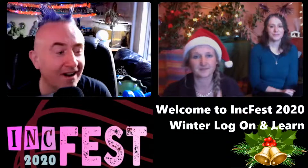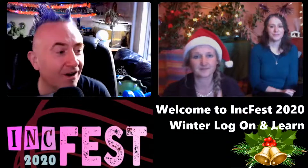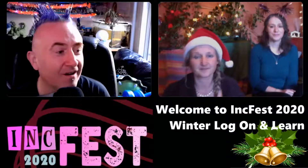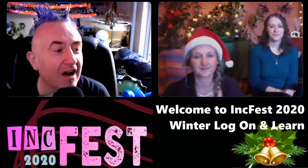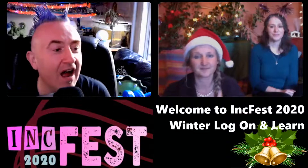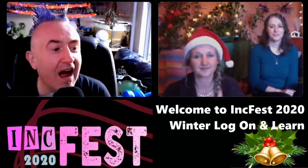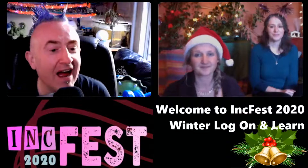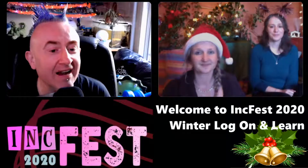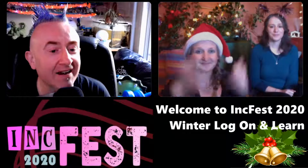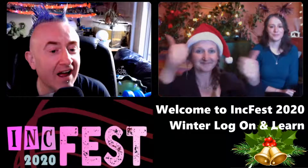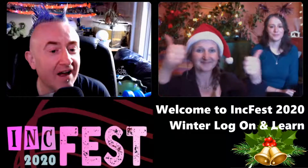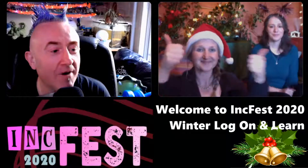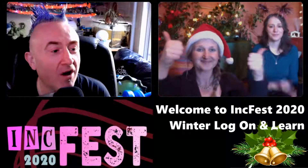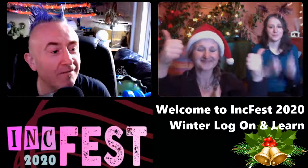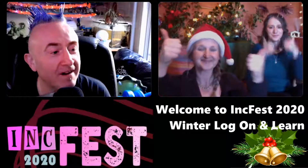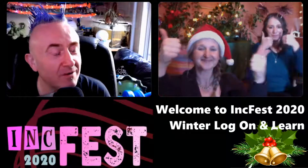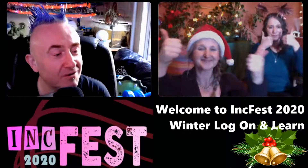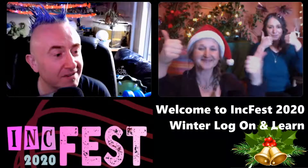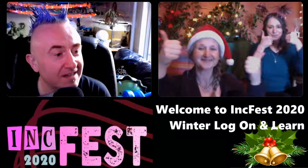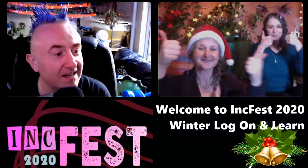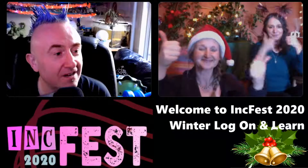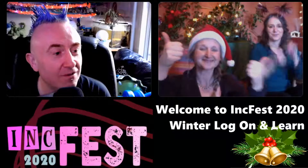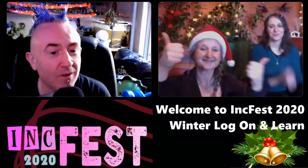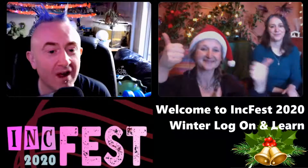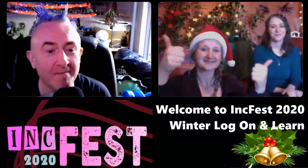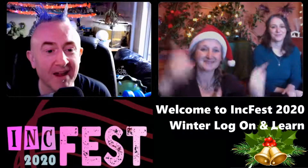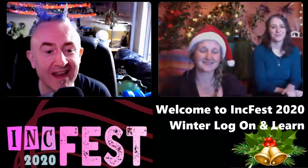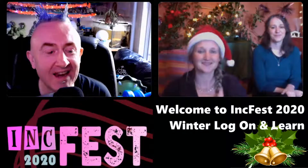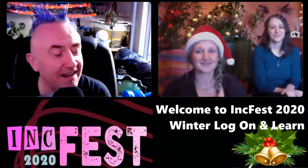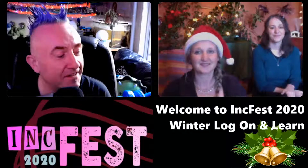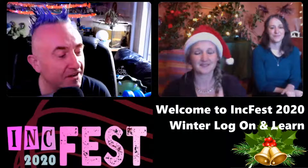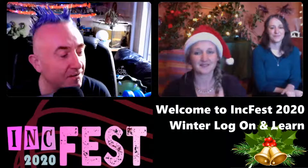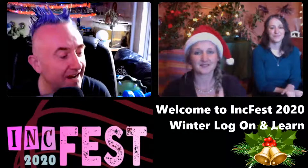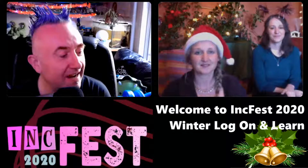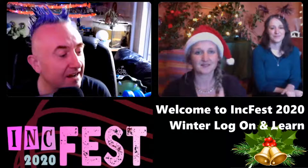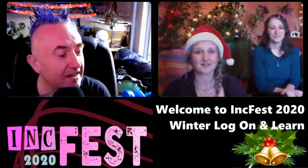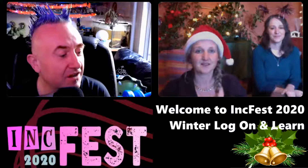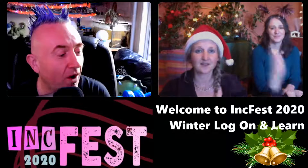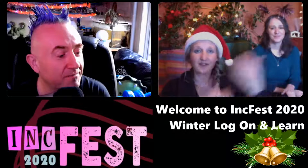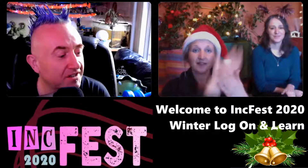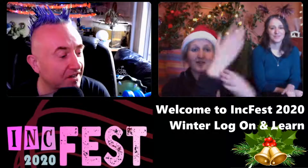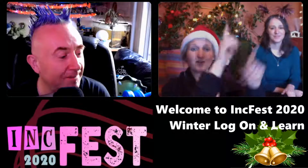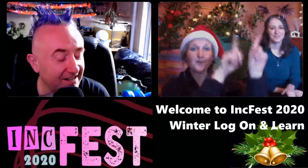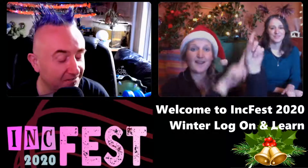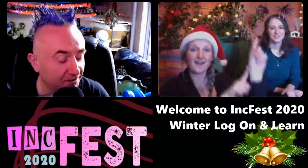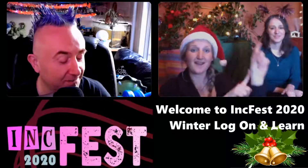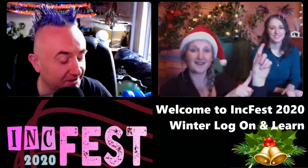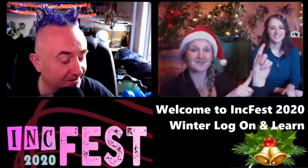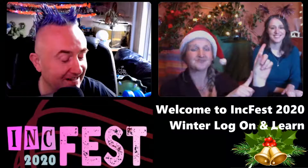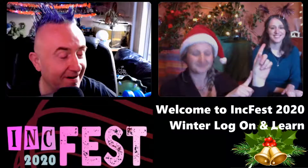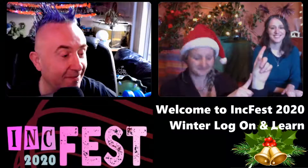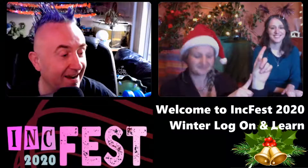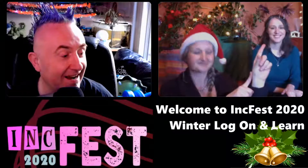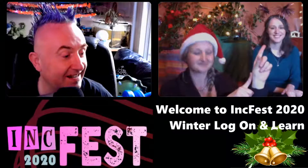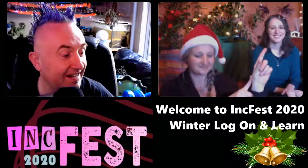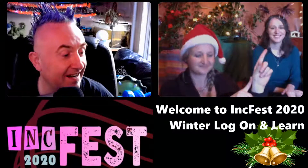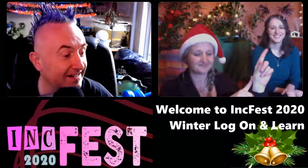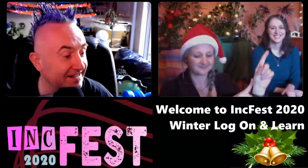along. And hopefully we shall see you again in the new year. So I'm just going to play some Christmas songs now anyway and just get a